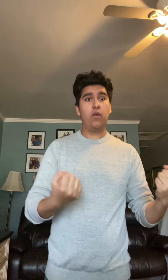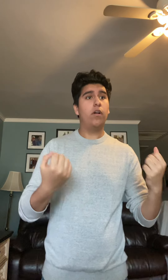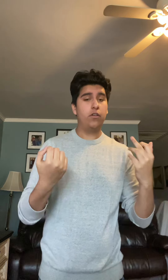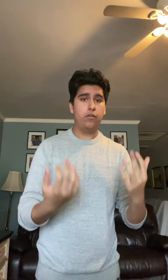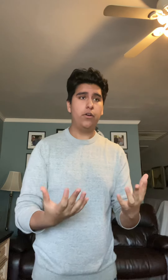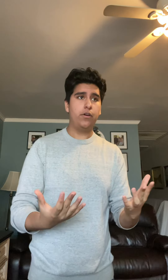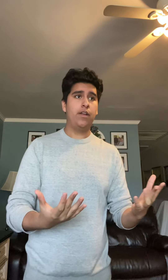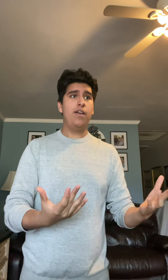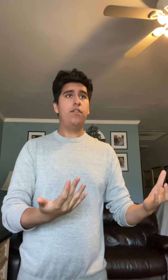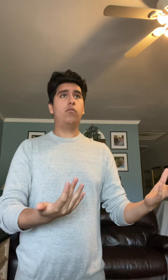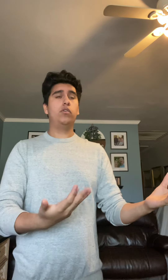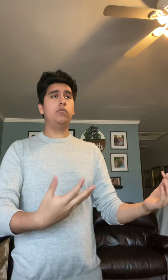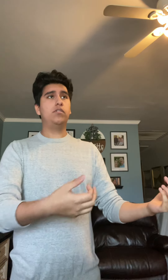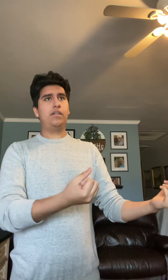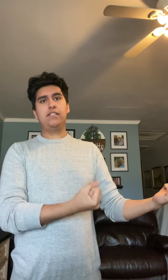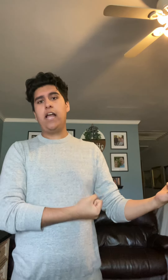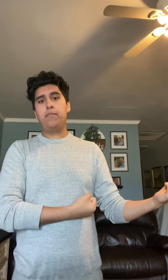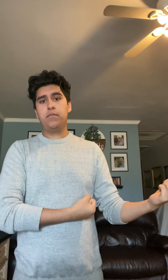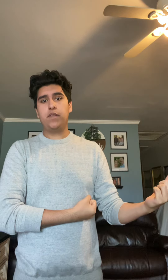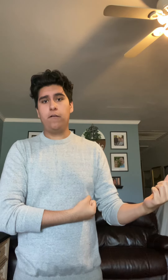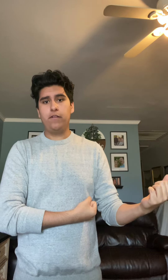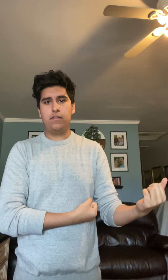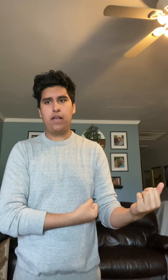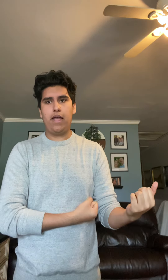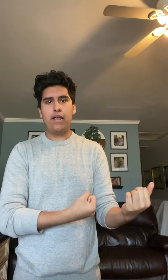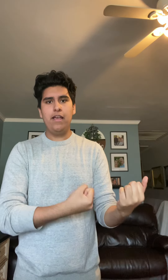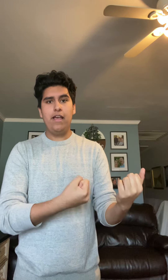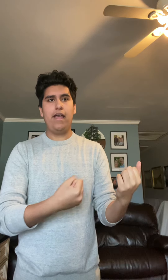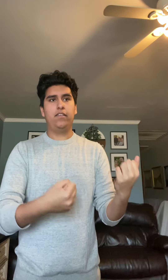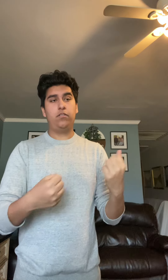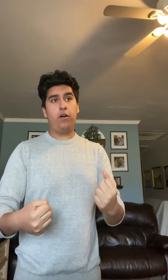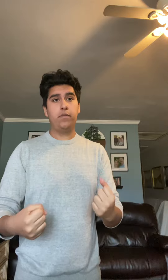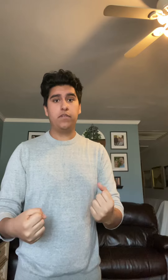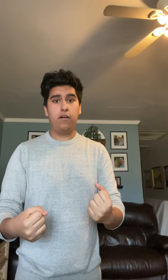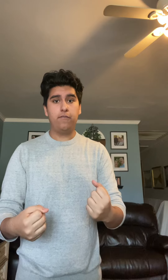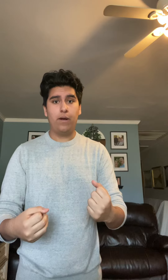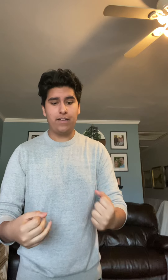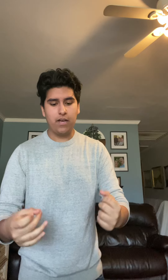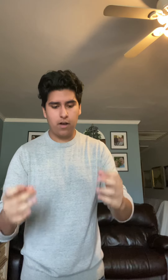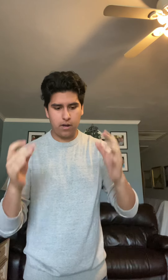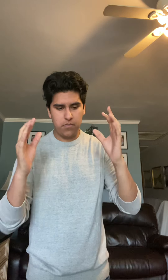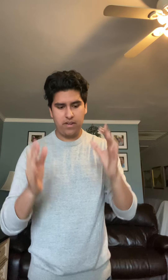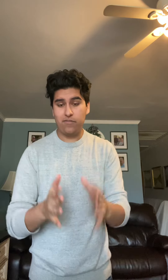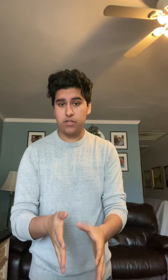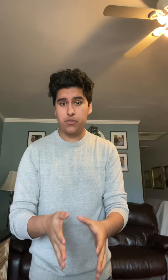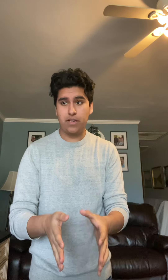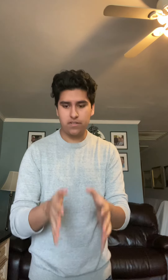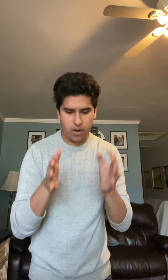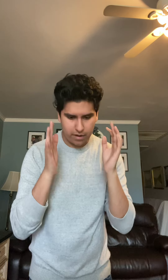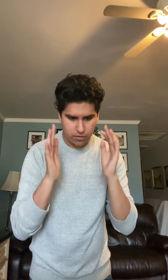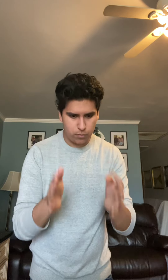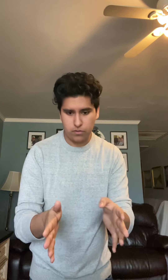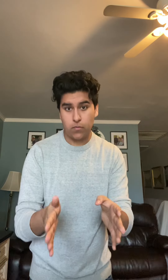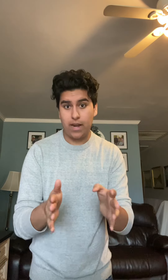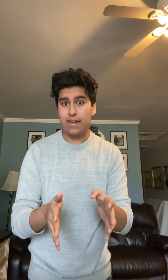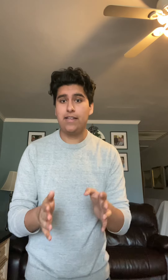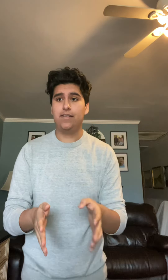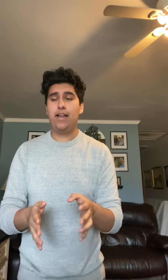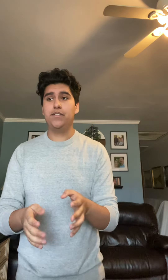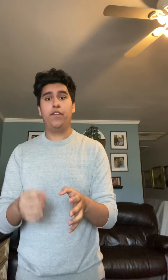wanted to learn the runes. So he stabbed himself in the side and starved himself while he hung upside down from a tree, staring at the runes for 9 days and nights. And on the